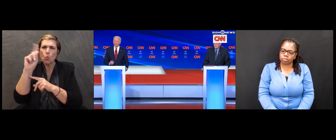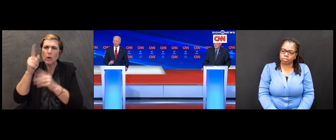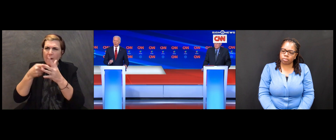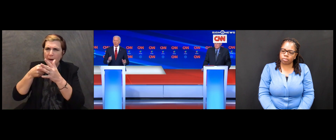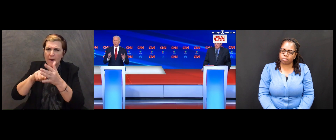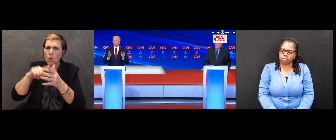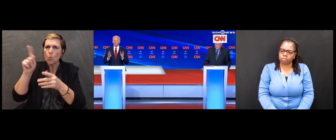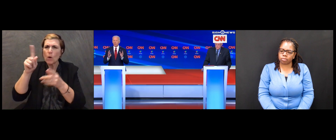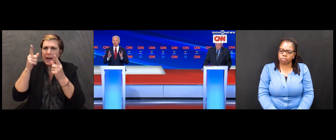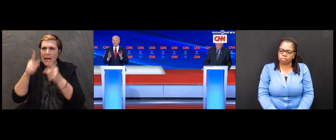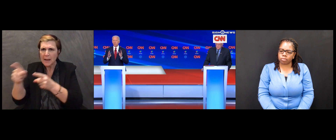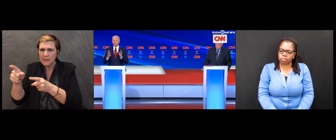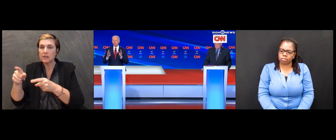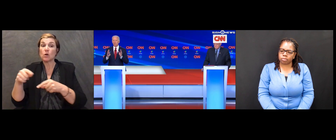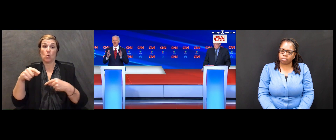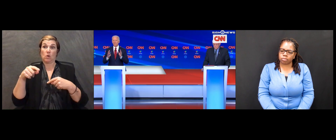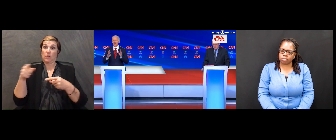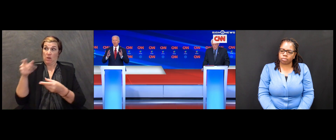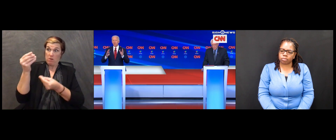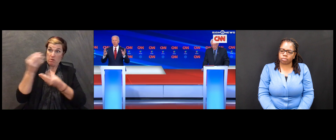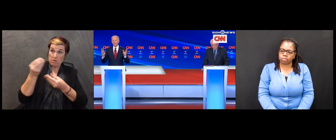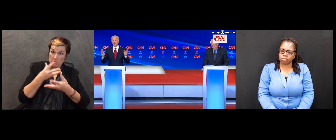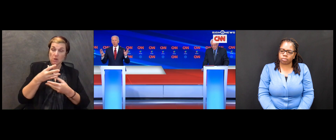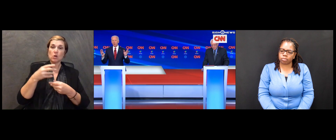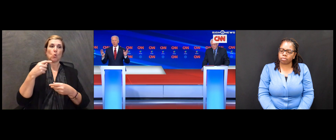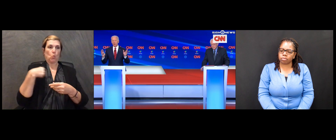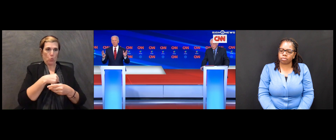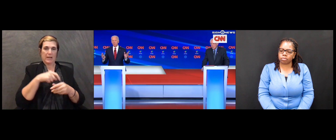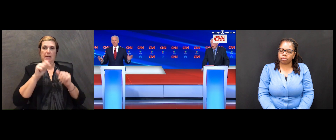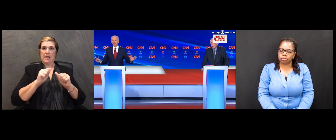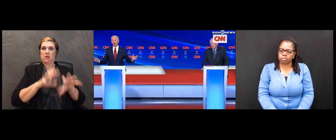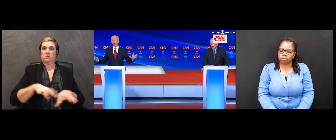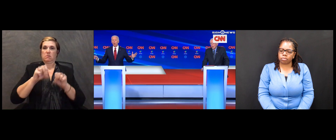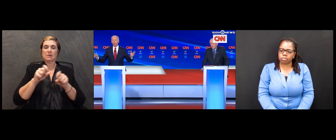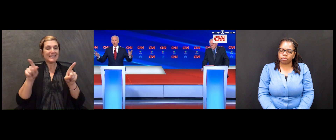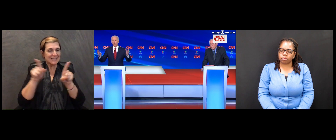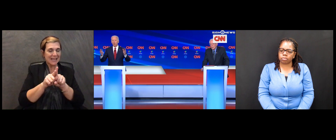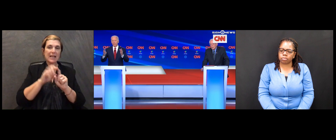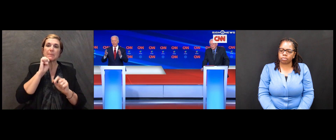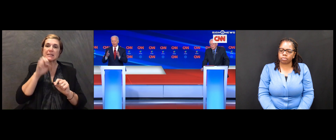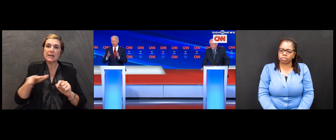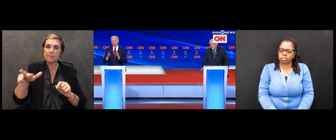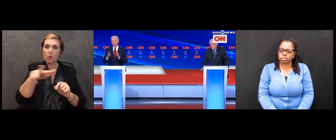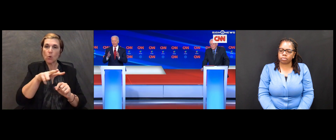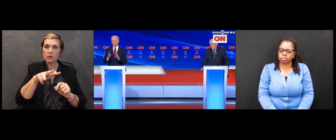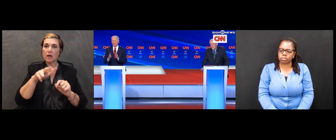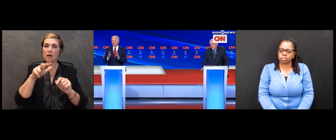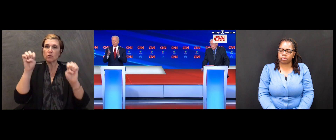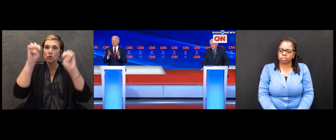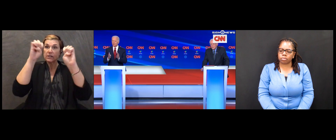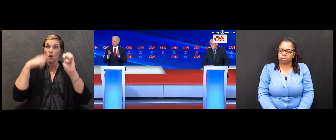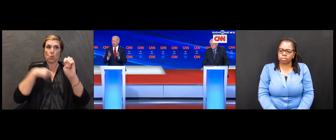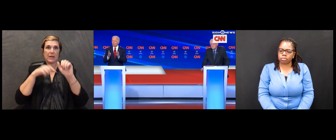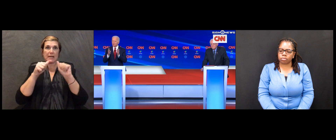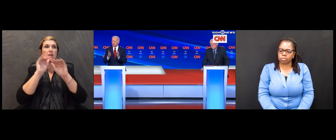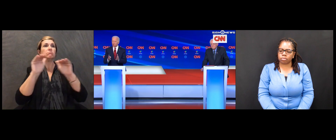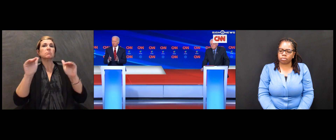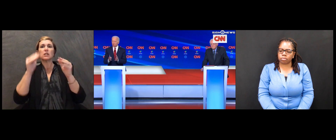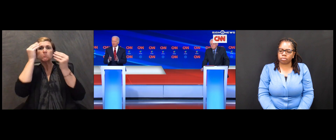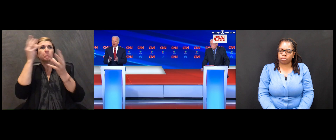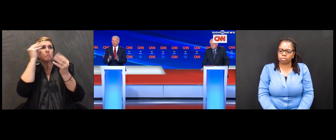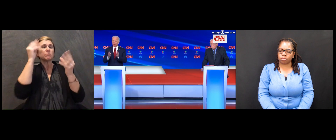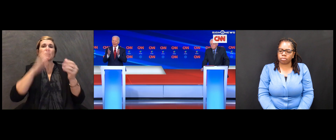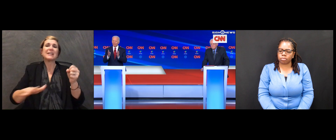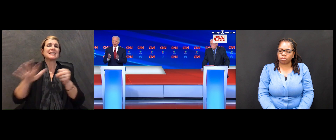world. We should be the ones doing what we did during the Ebola crisis, bringing the whole world together and saying, this is what we must